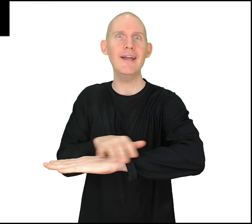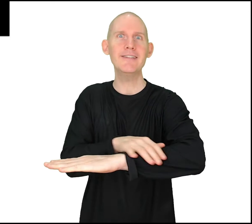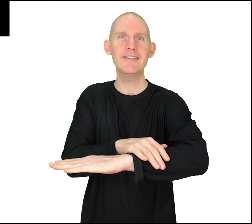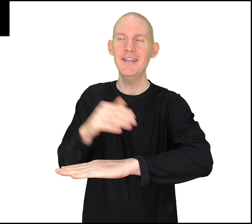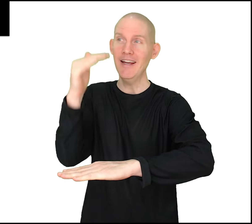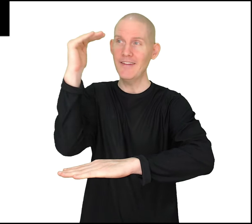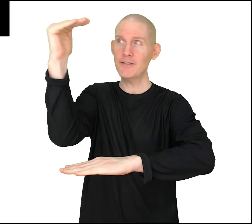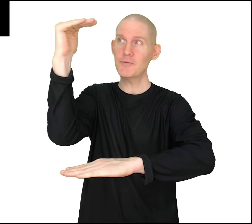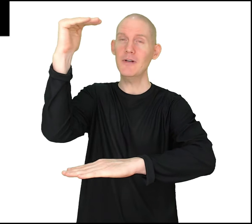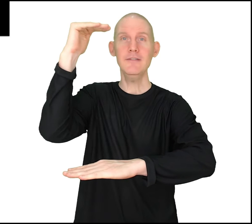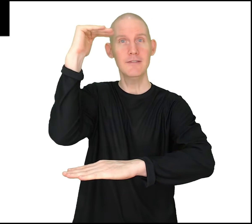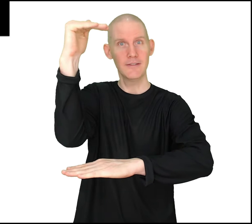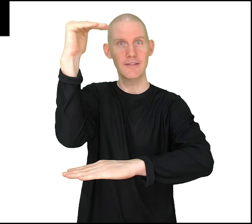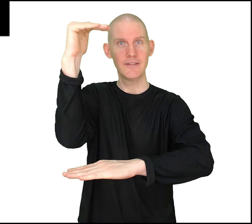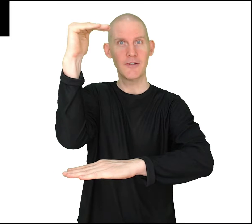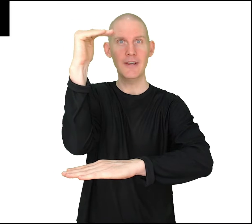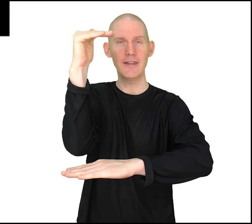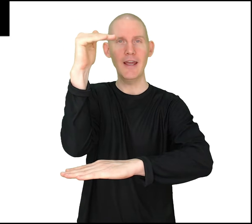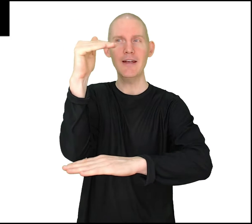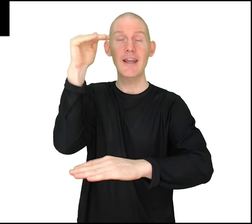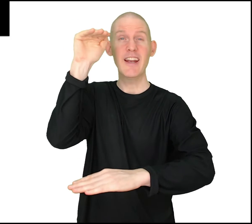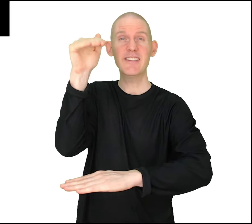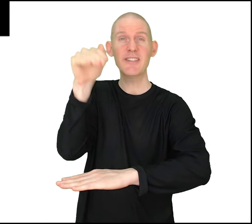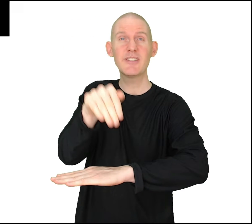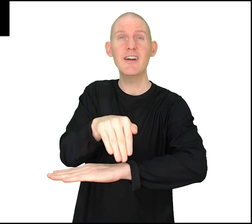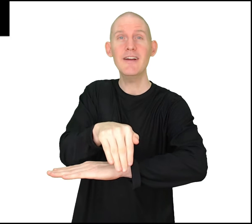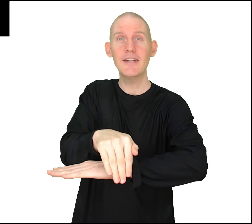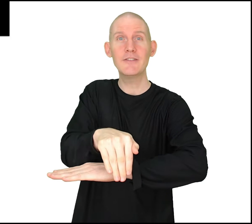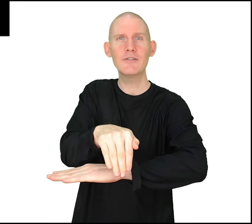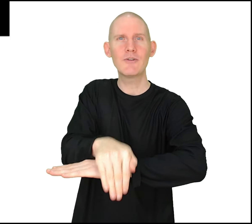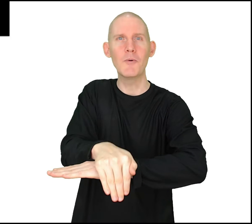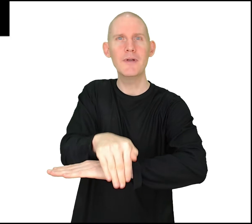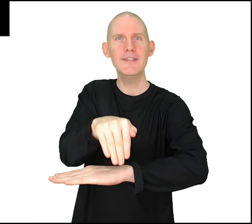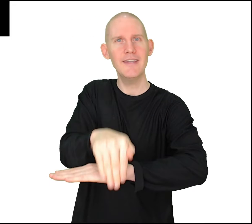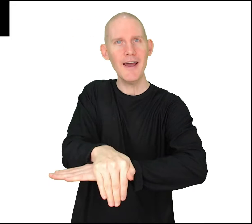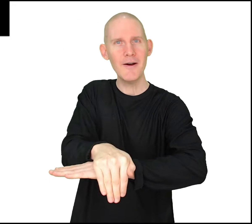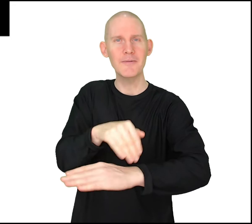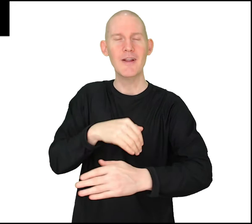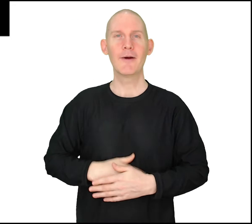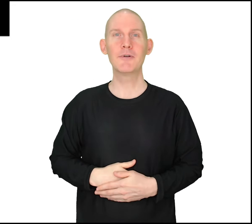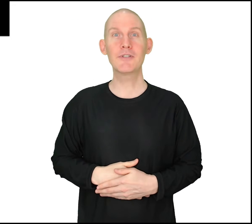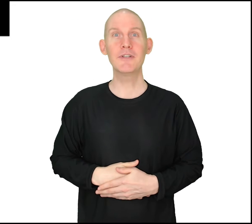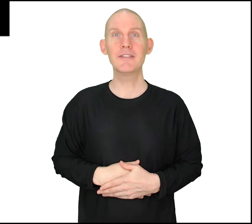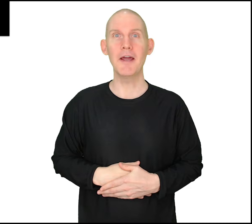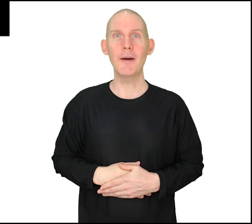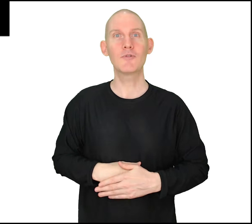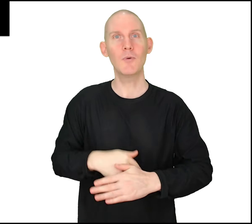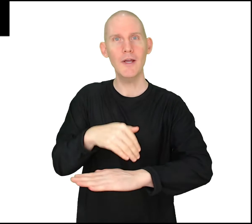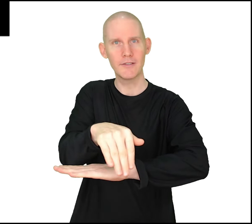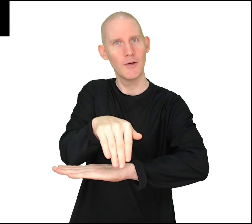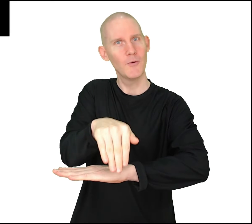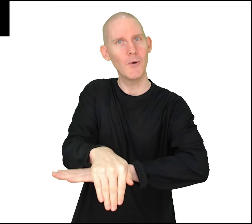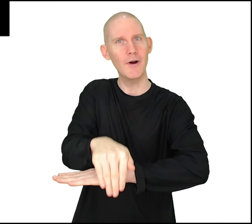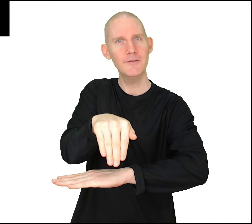horizon. This one, go like that. And it's the sun, and it's just going down. And we're just going to tap twice. 1,